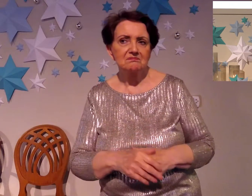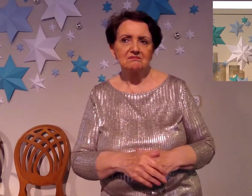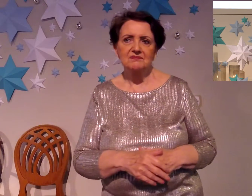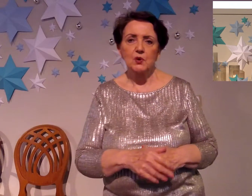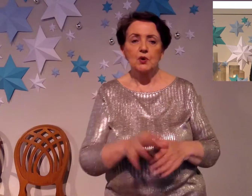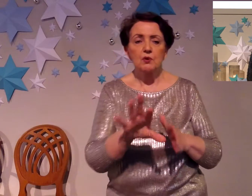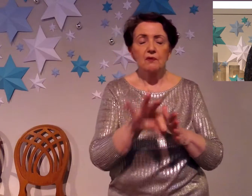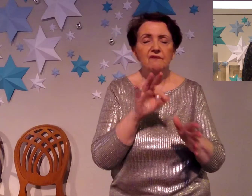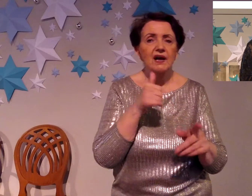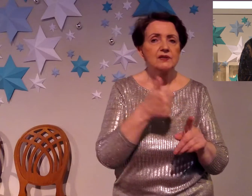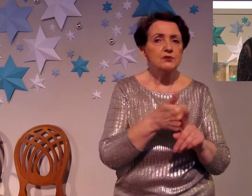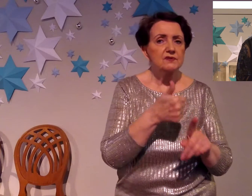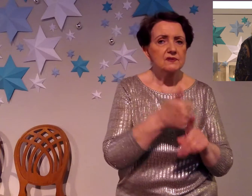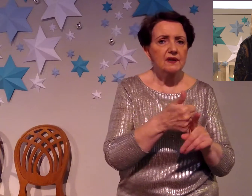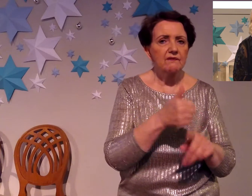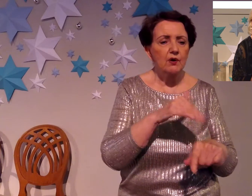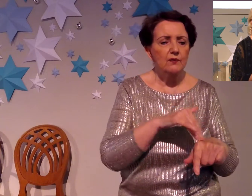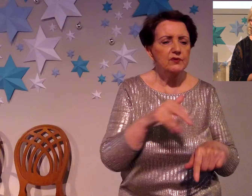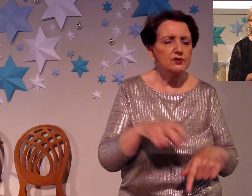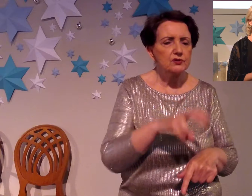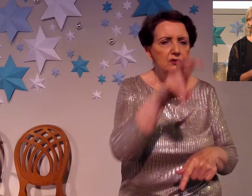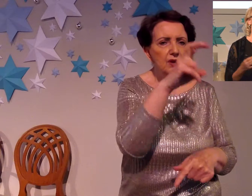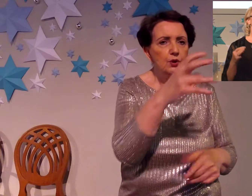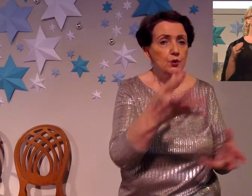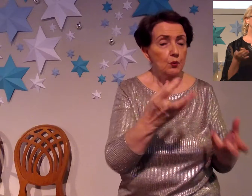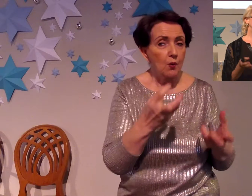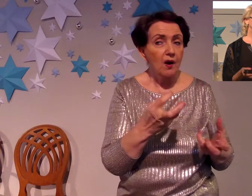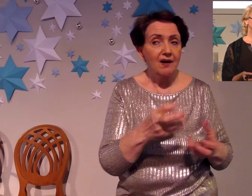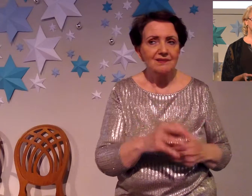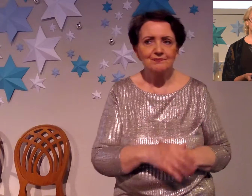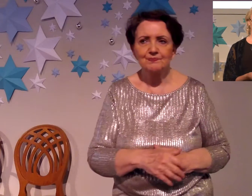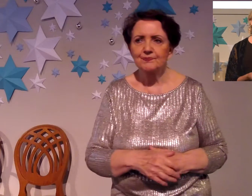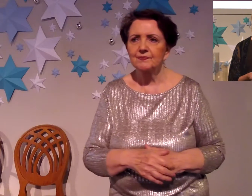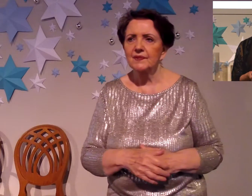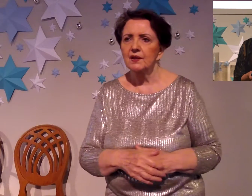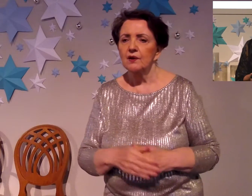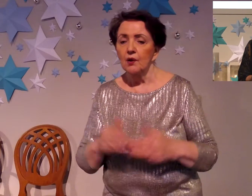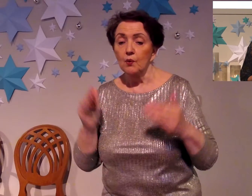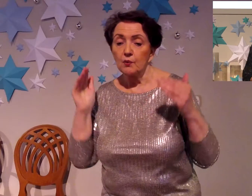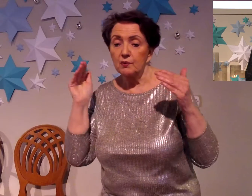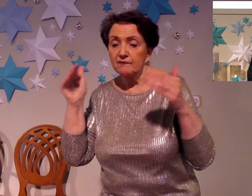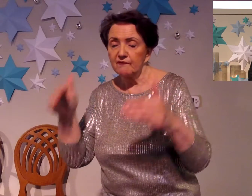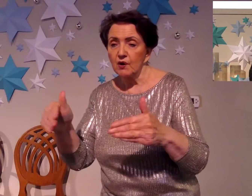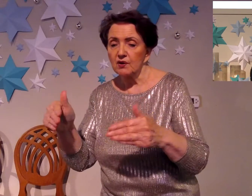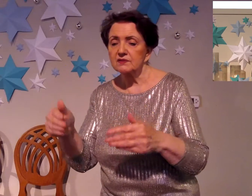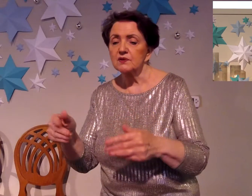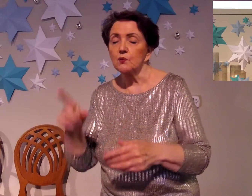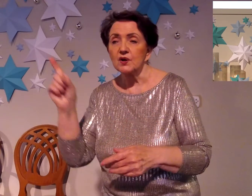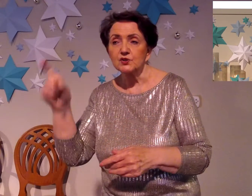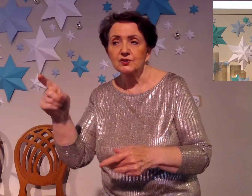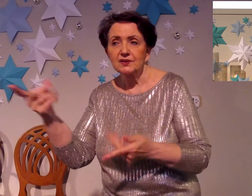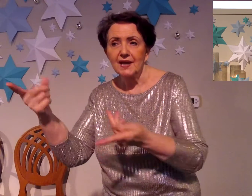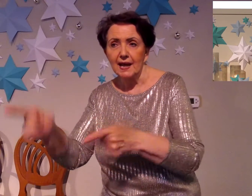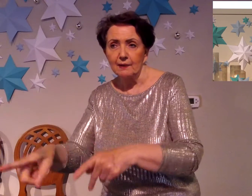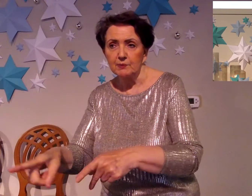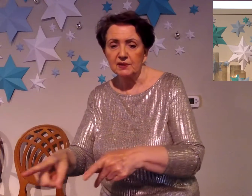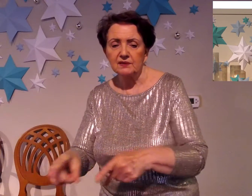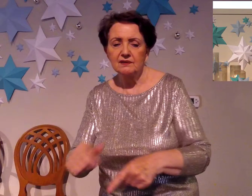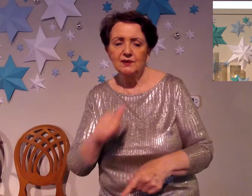ourselves actually on the journey we want to be on. We would be focusing on what ought to happen and not